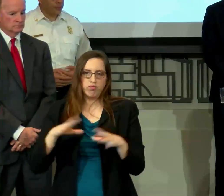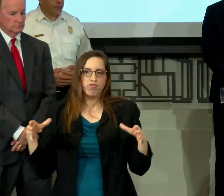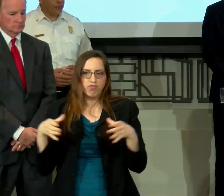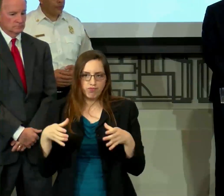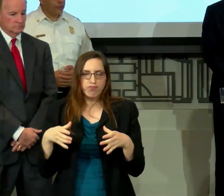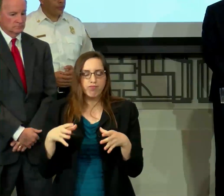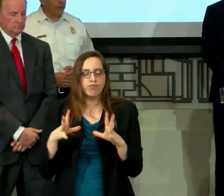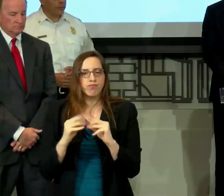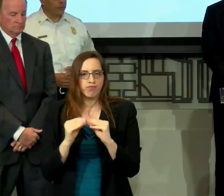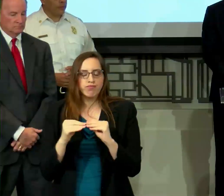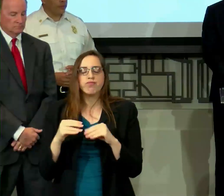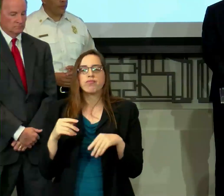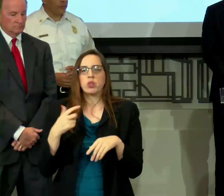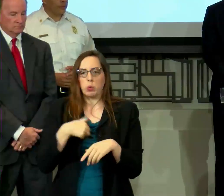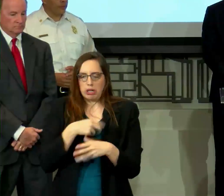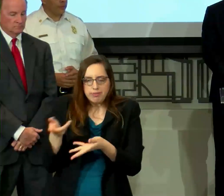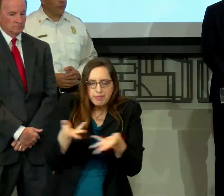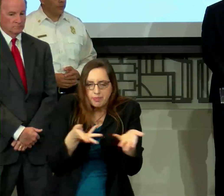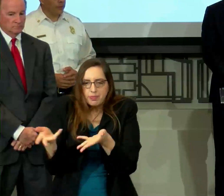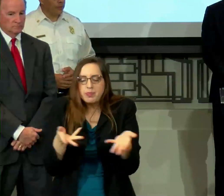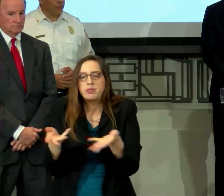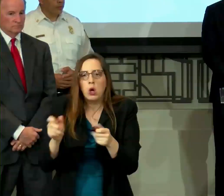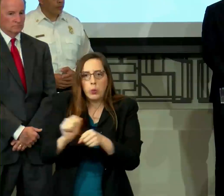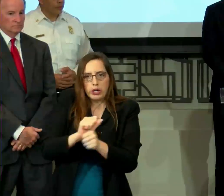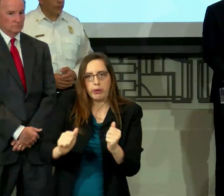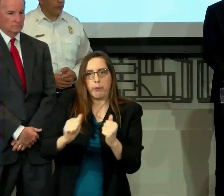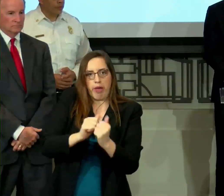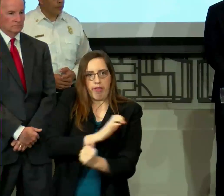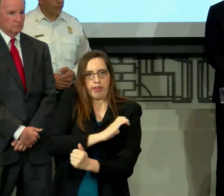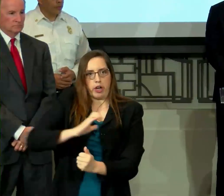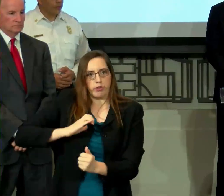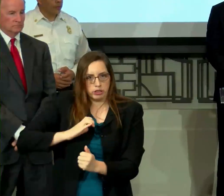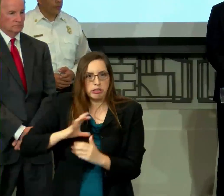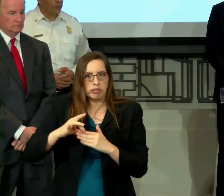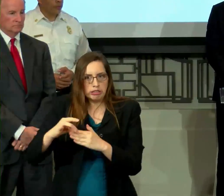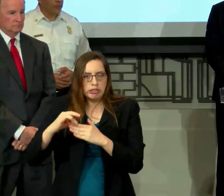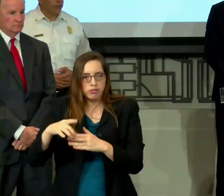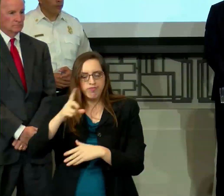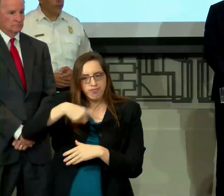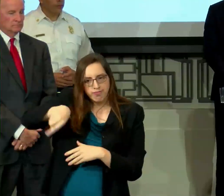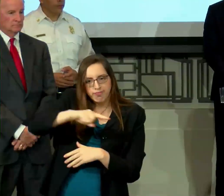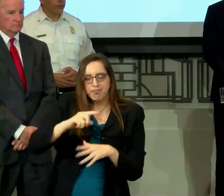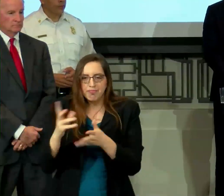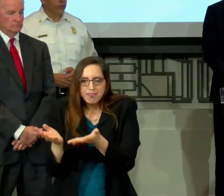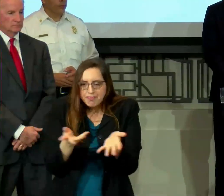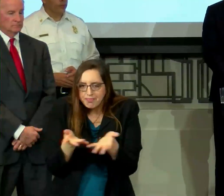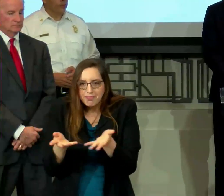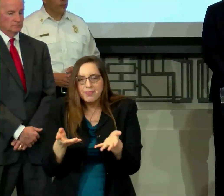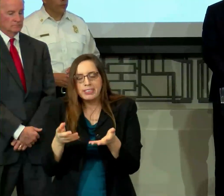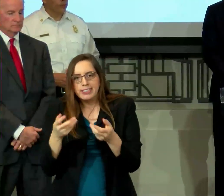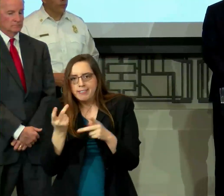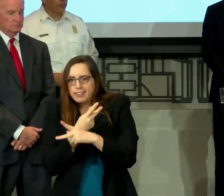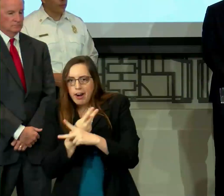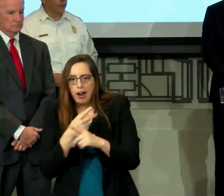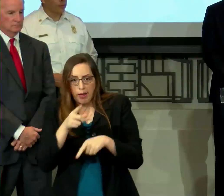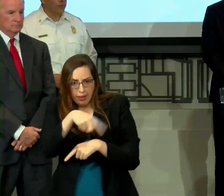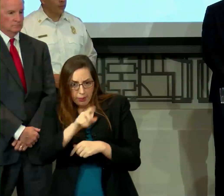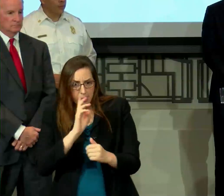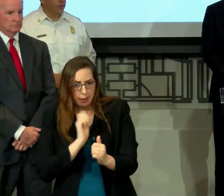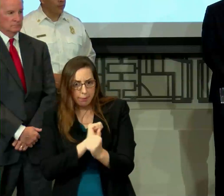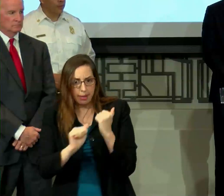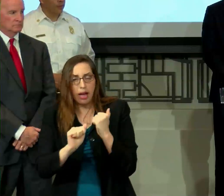and we all are working with the congressional leadership to see whether or not they will